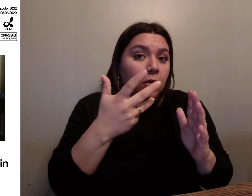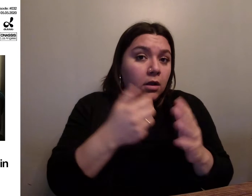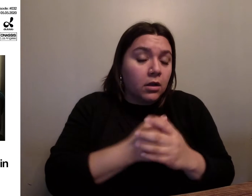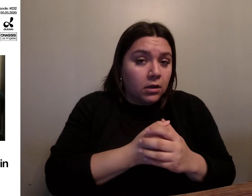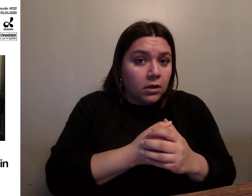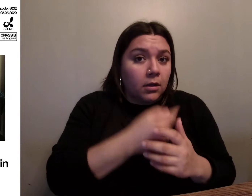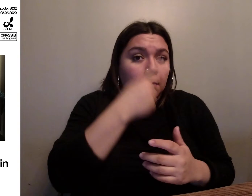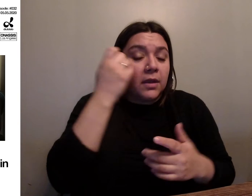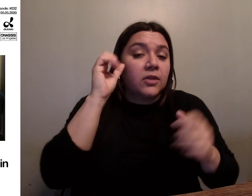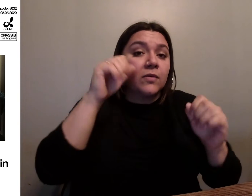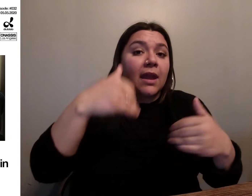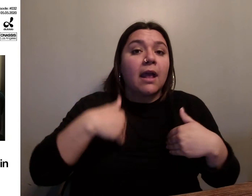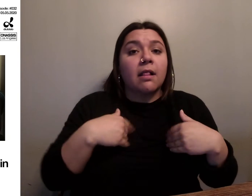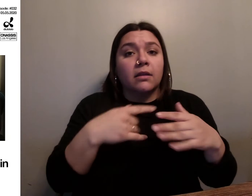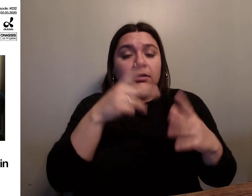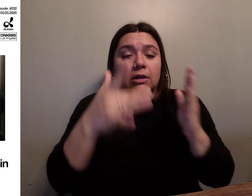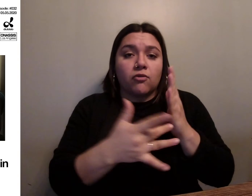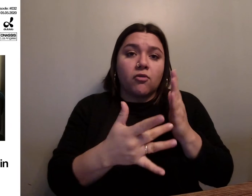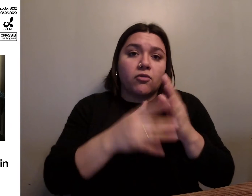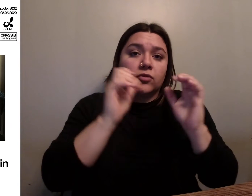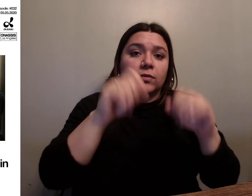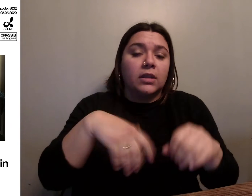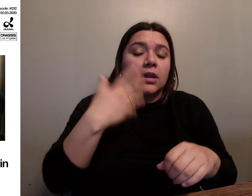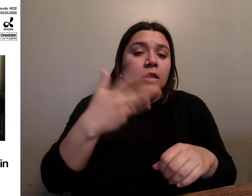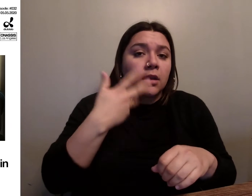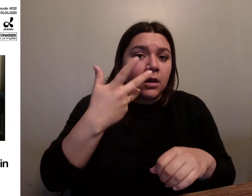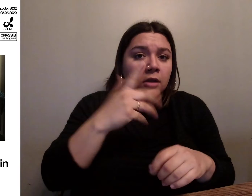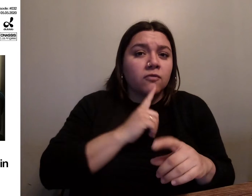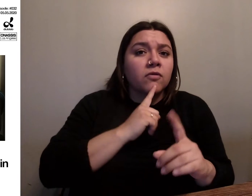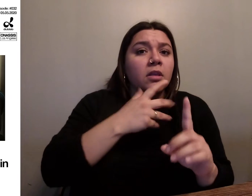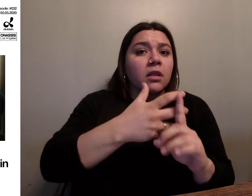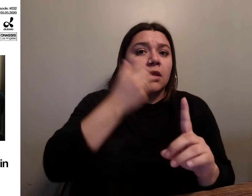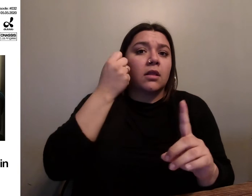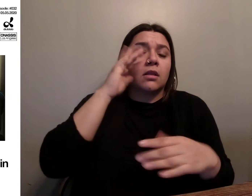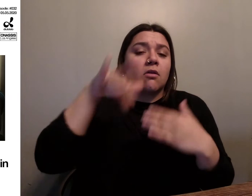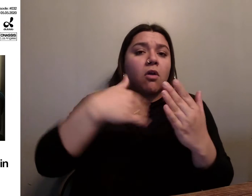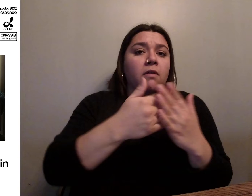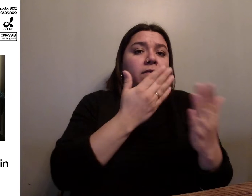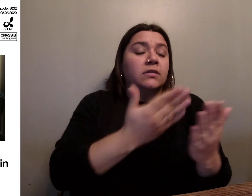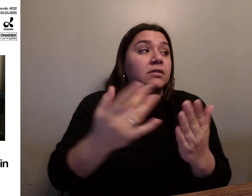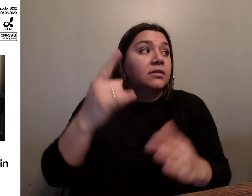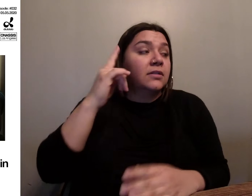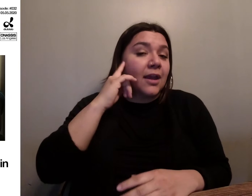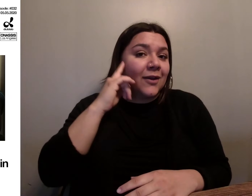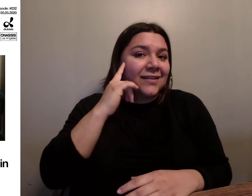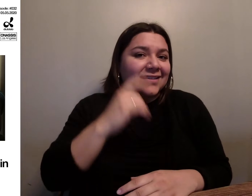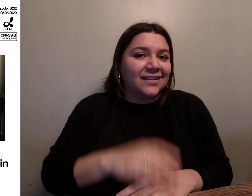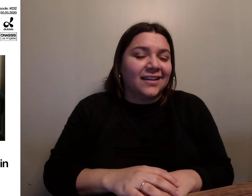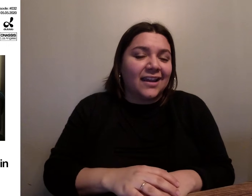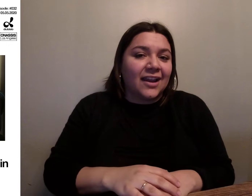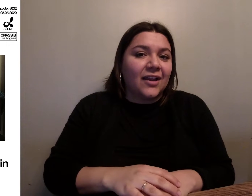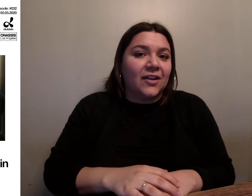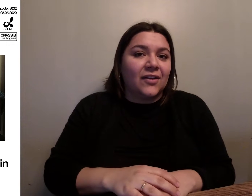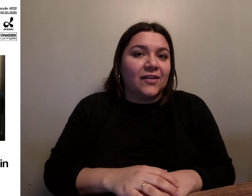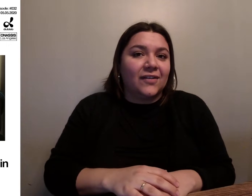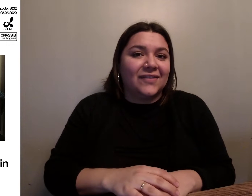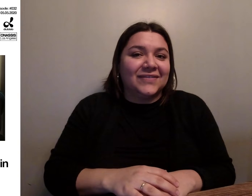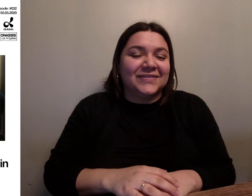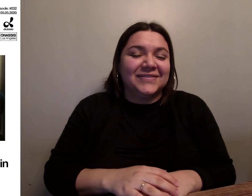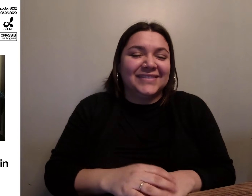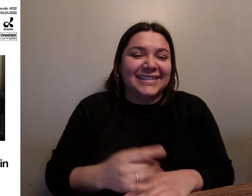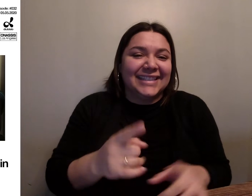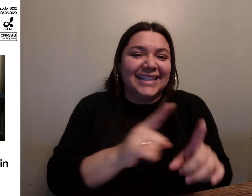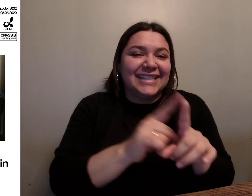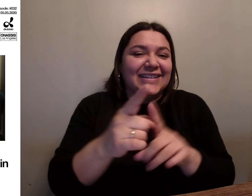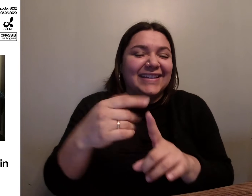abstract all of these things and take them out of that important context, we lost something very important.